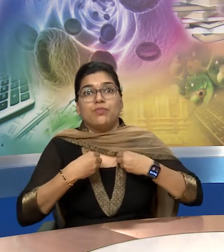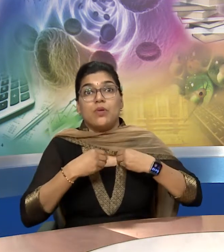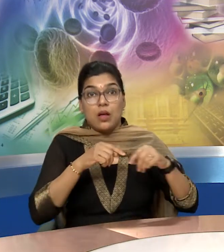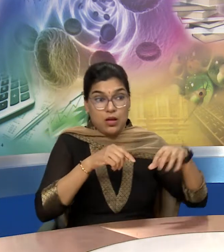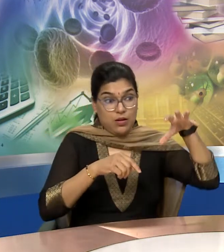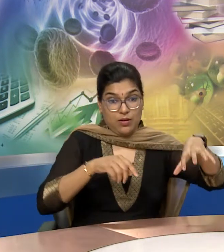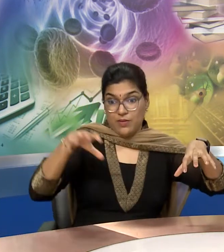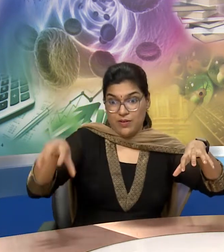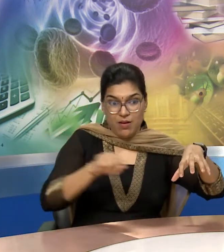important,